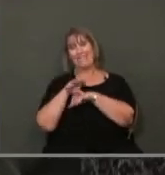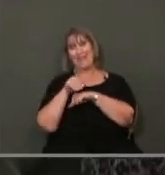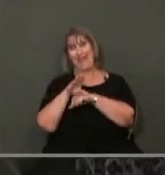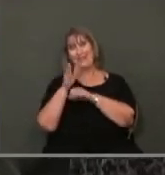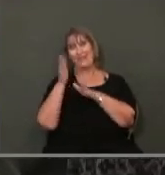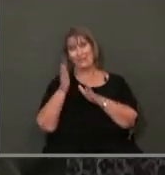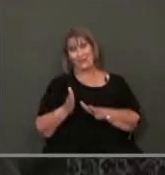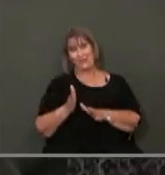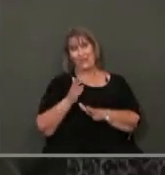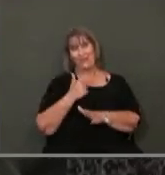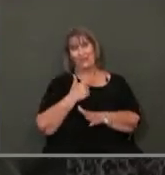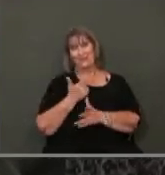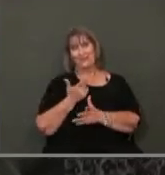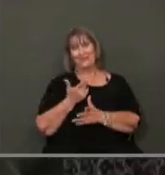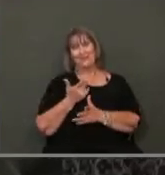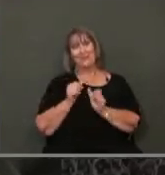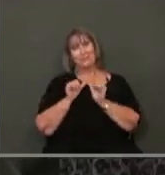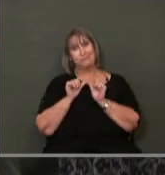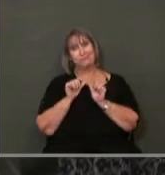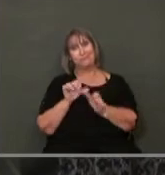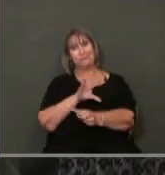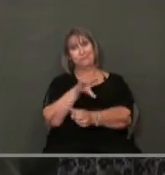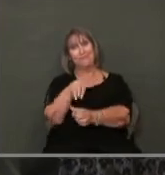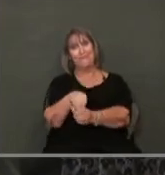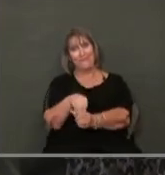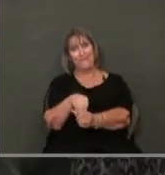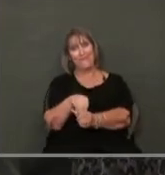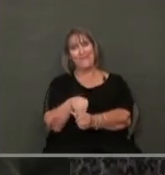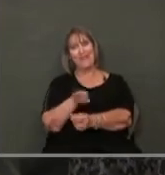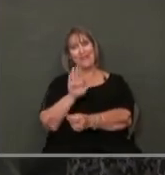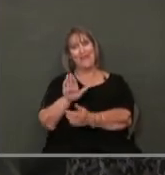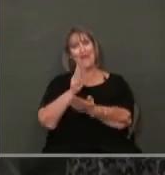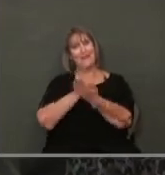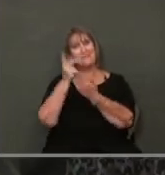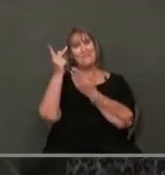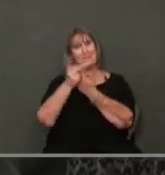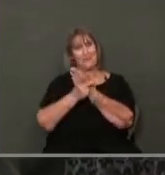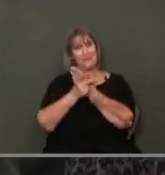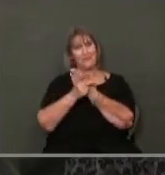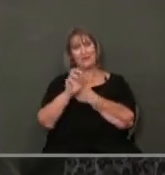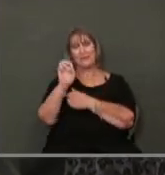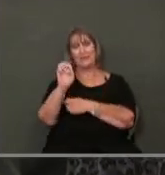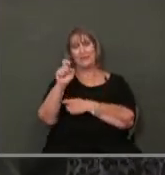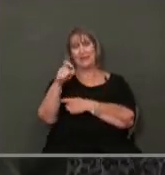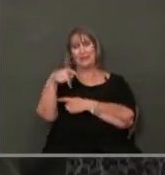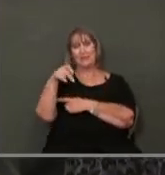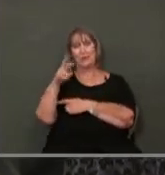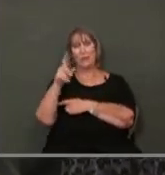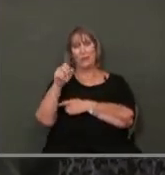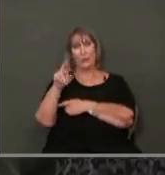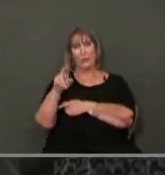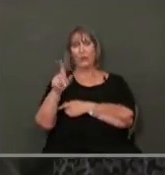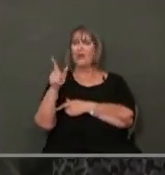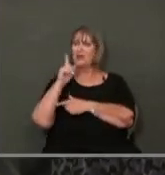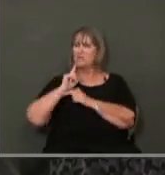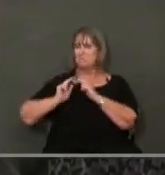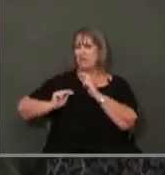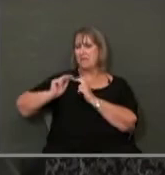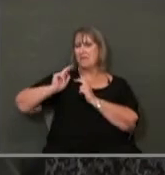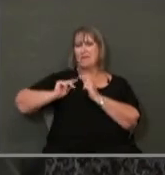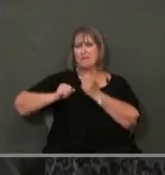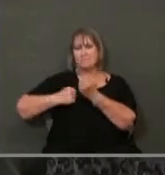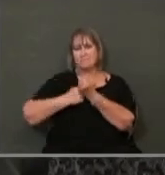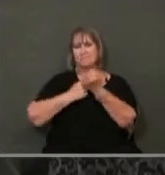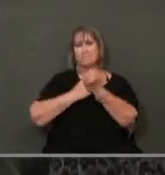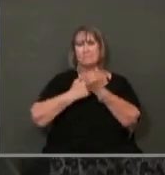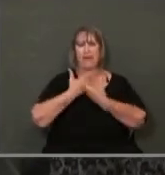time there. Like I said, that program has built my confidence enough to